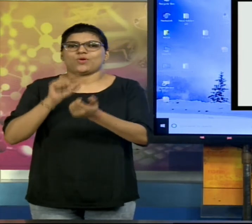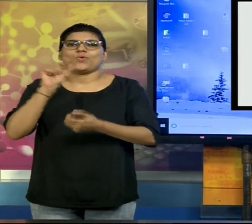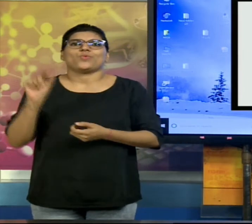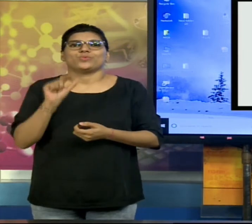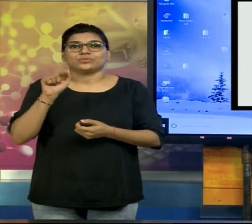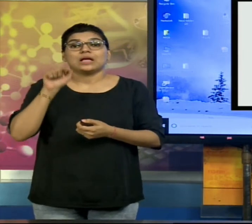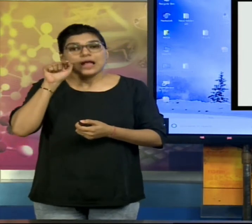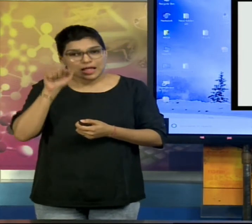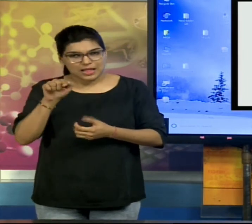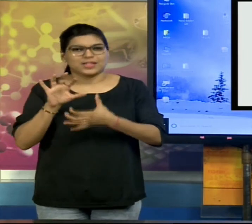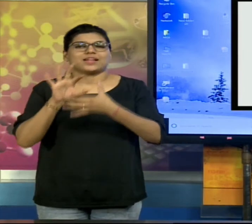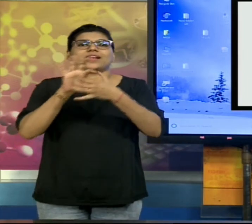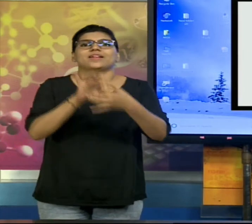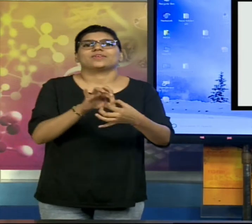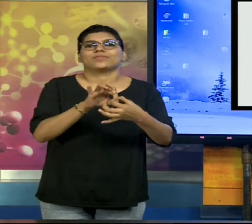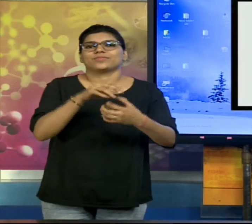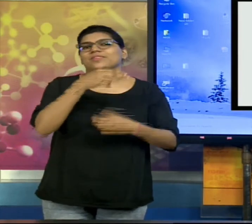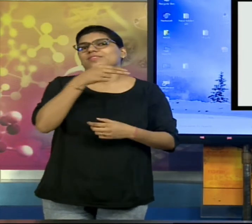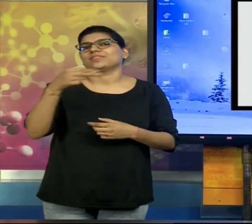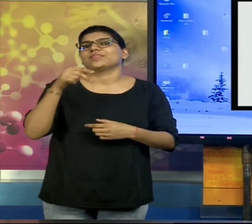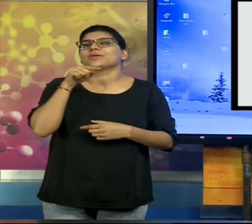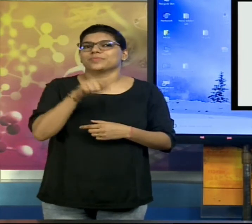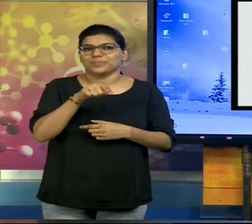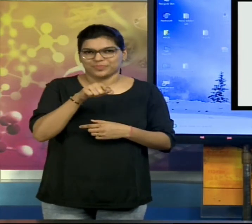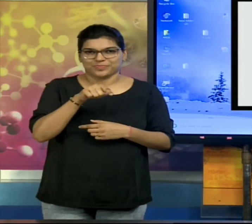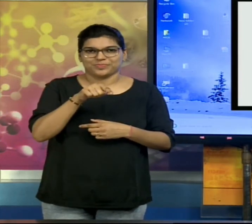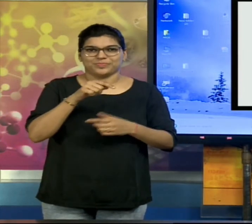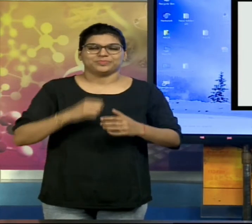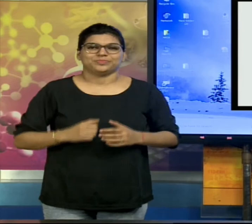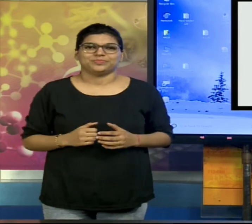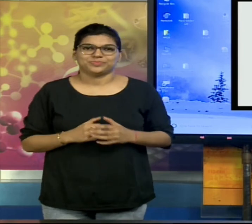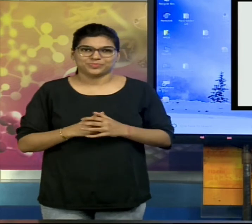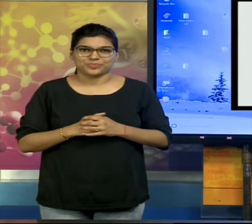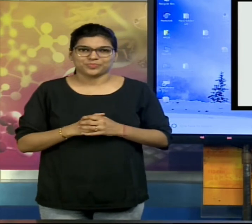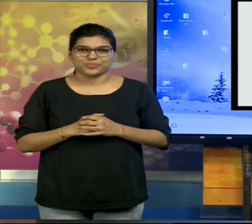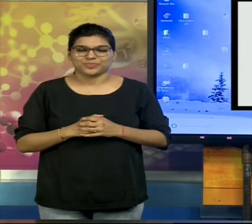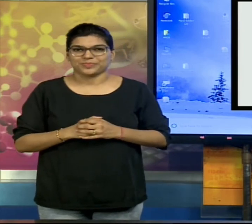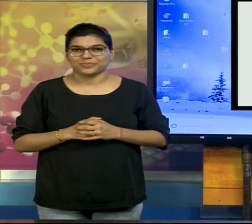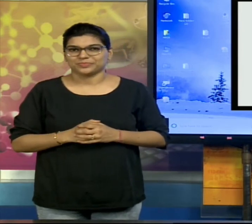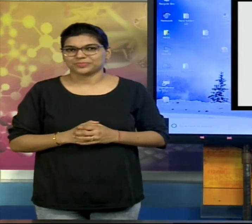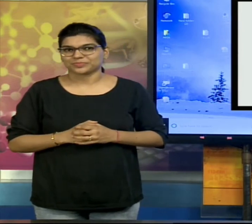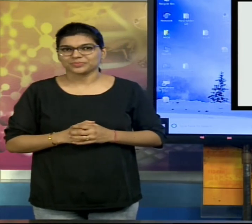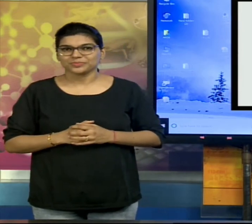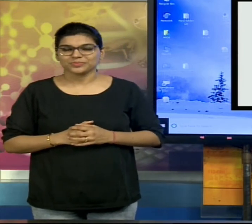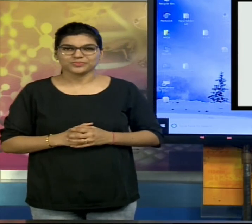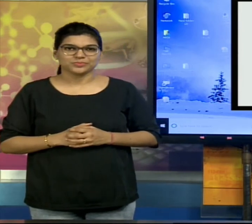get which are used for us. So all these in detail we will study in this lesson.